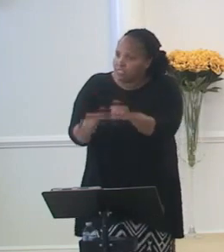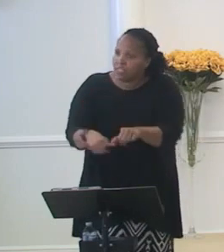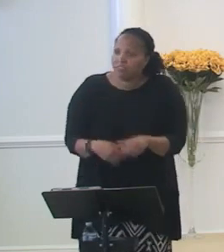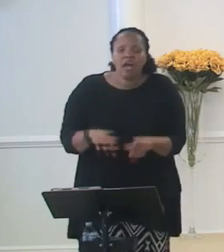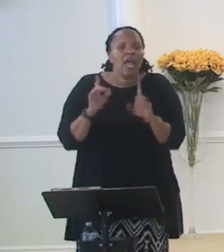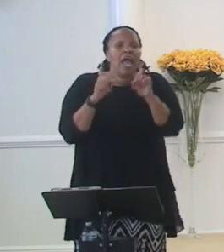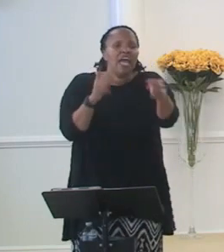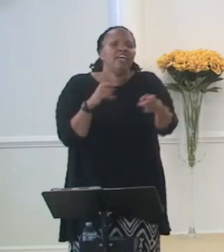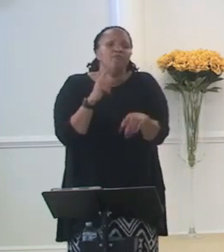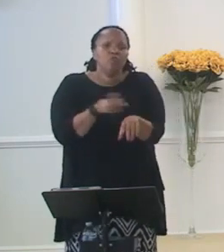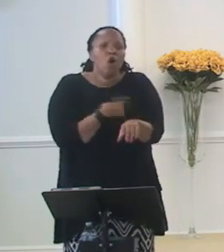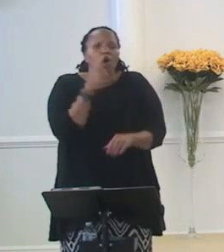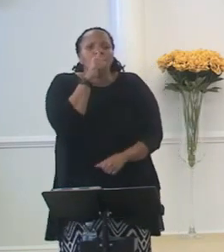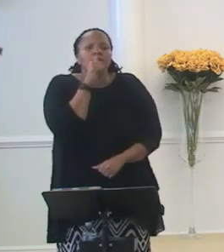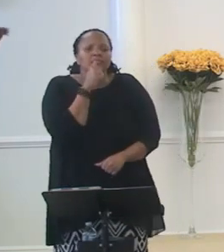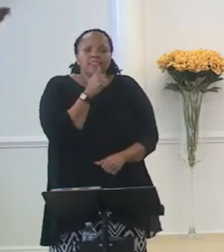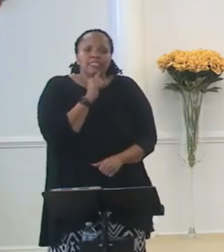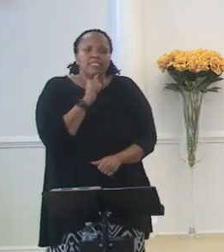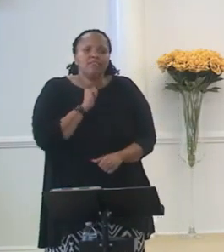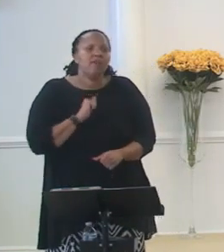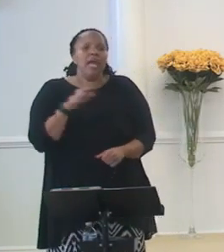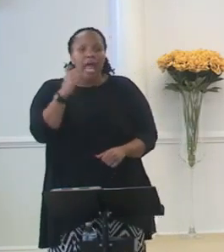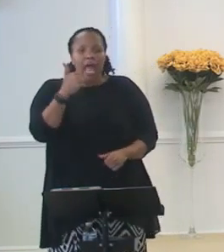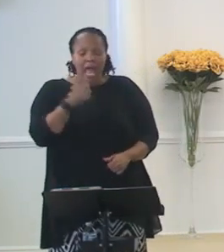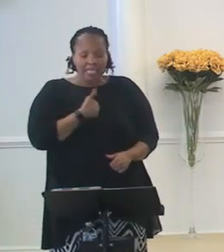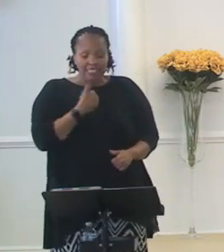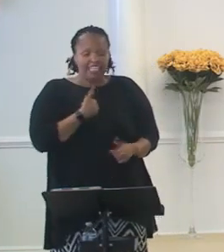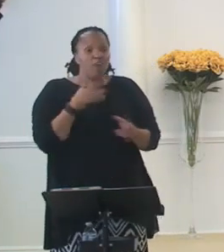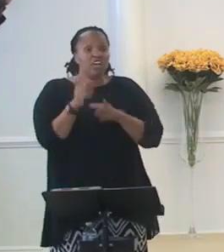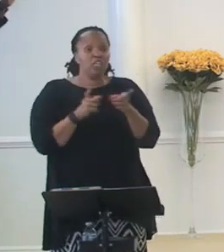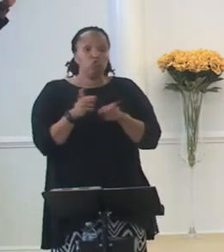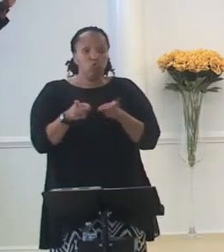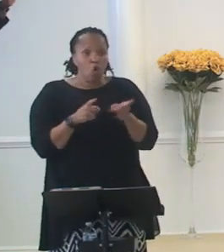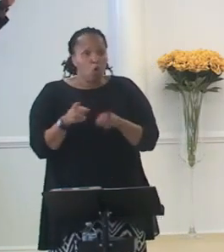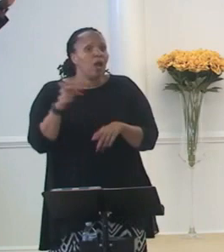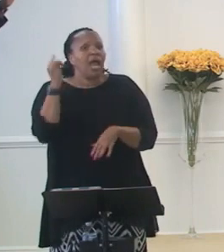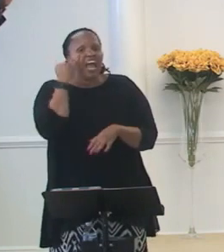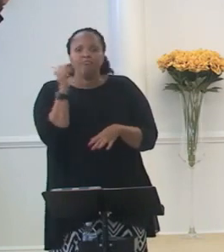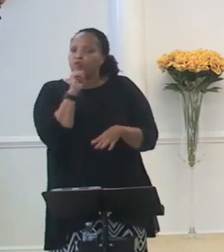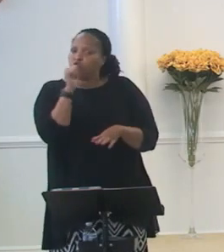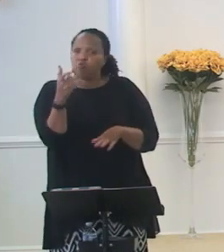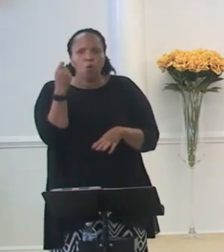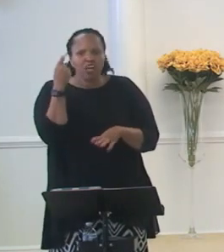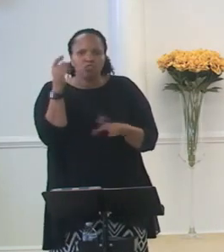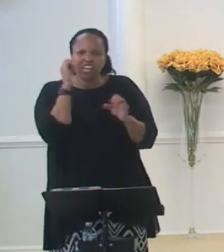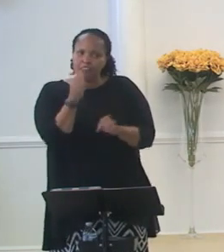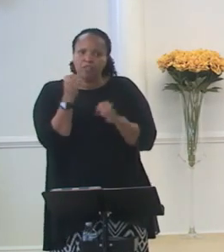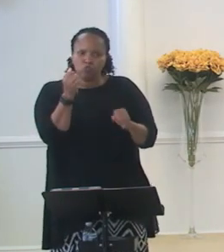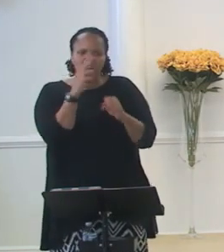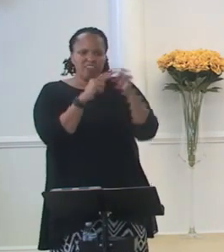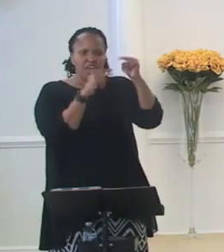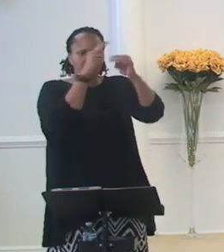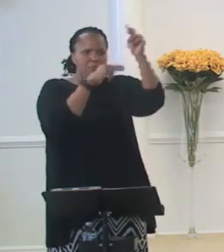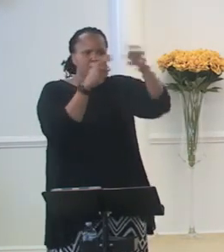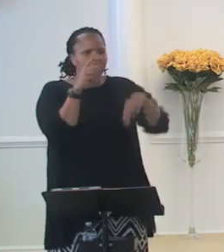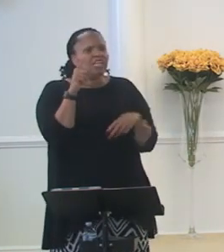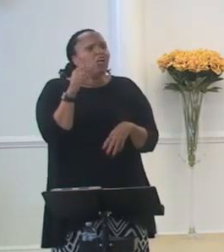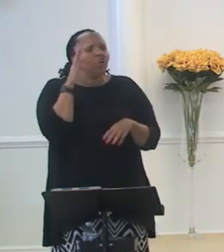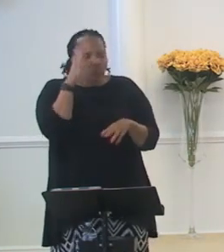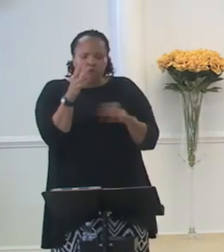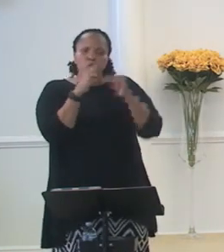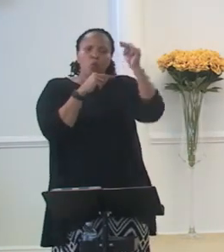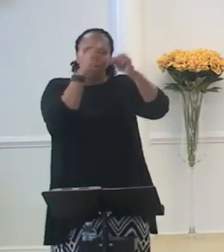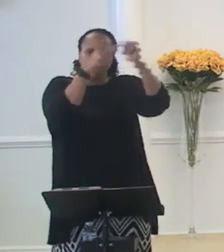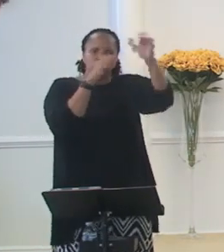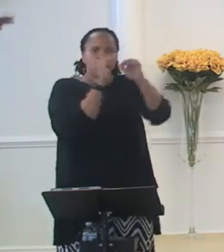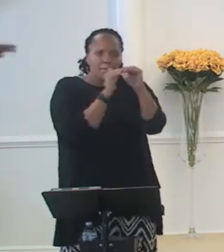long suffering and self-control. But if you don't understand the integrity of the building, you'll build beyond its